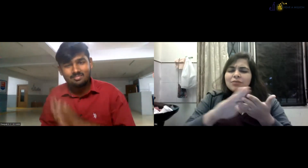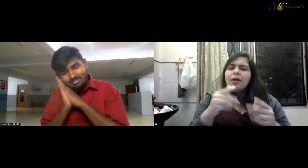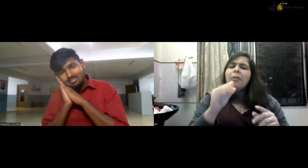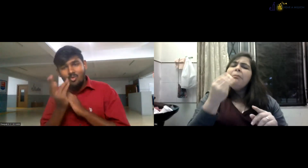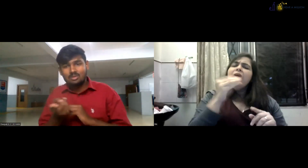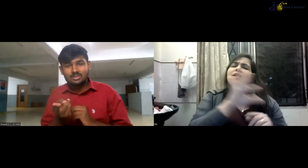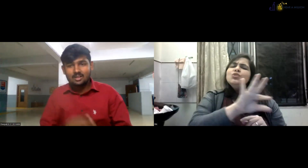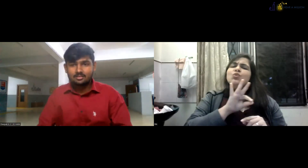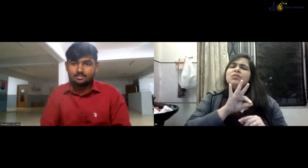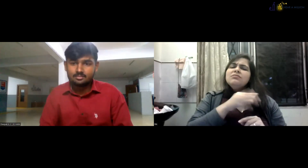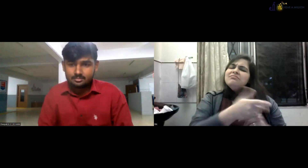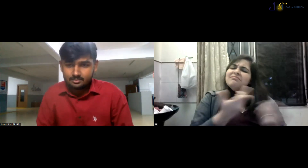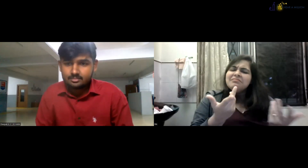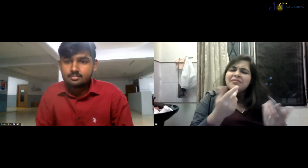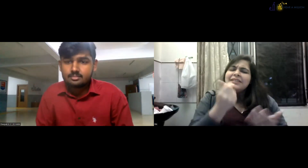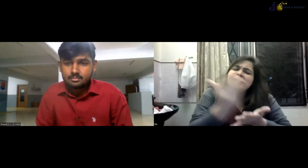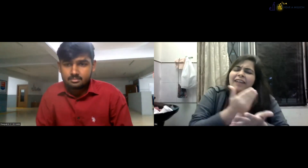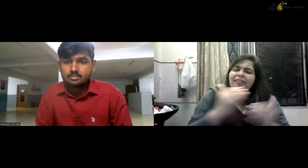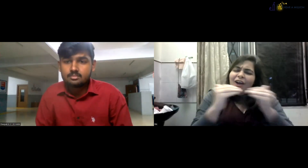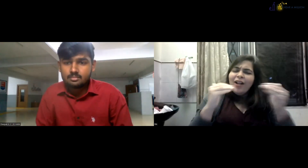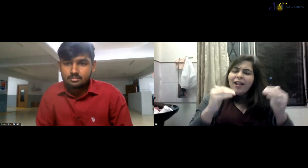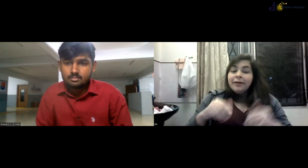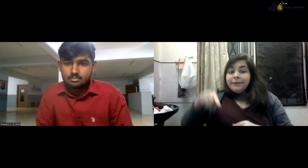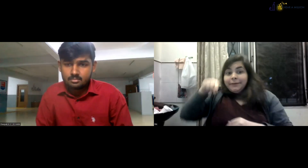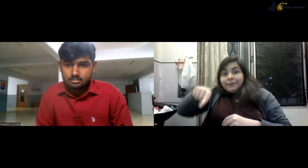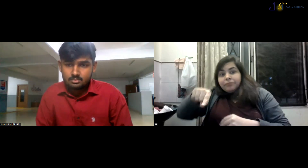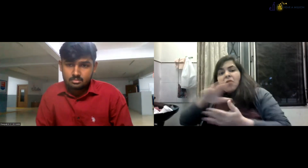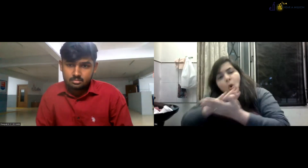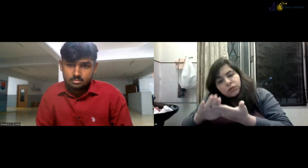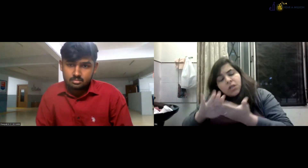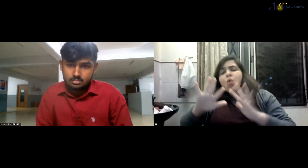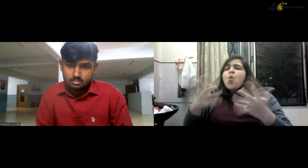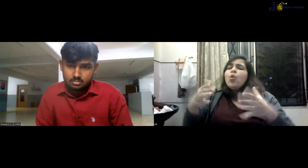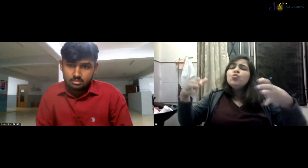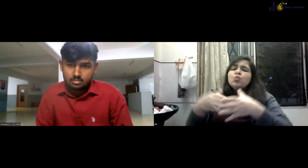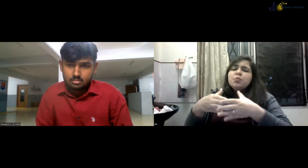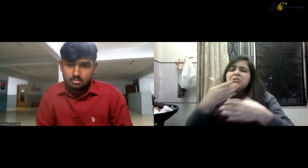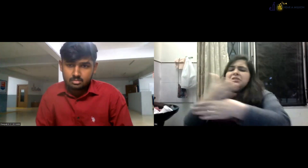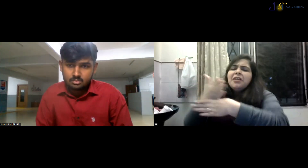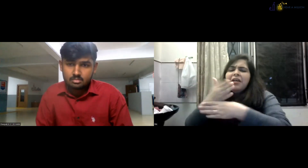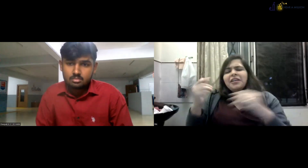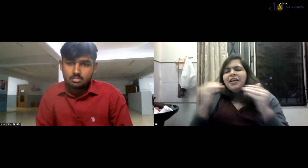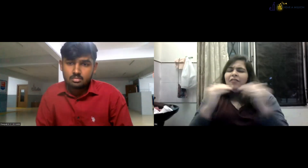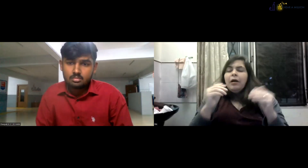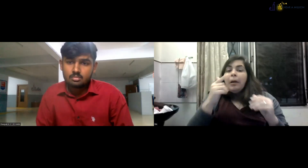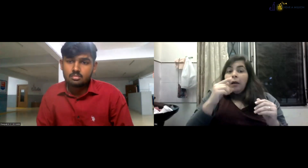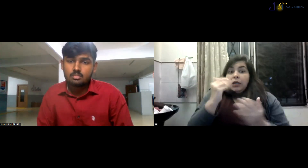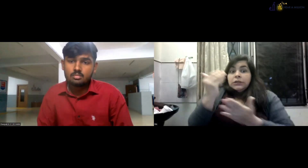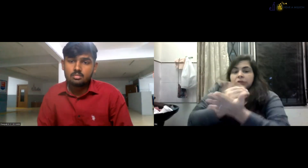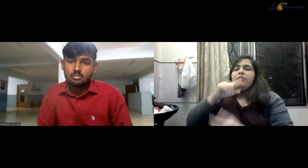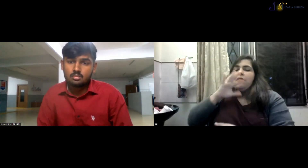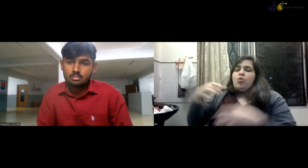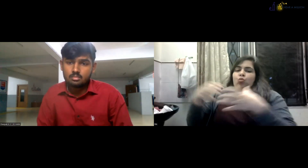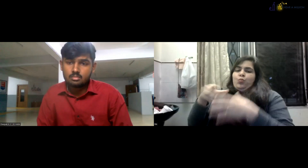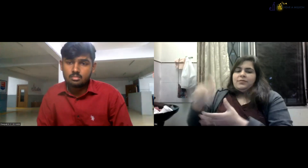in hostel, right? We can stay over there as well. That is equivalent to stay like we are living in the